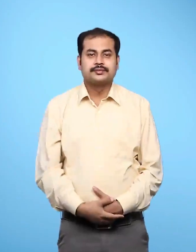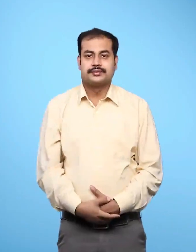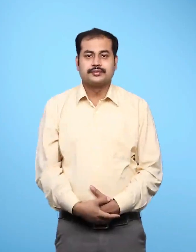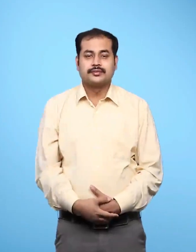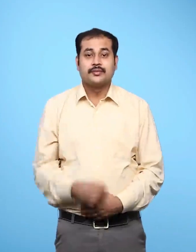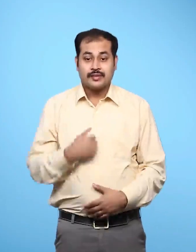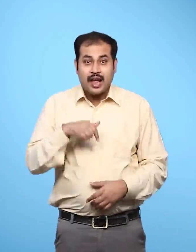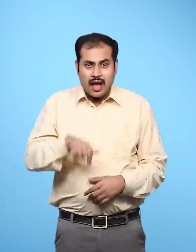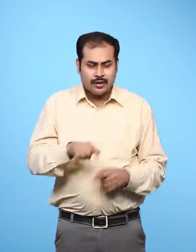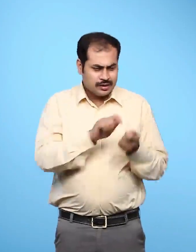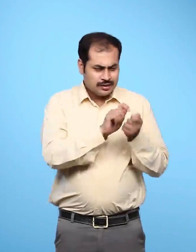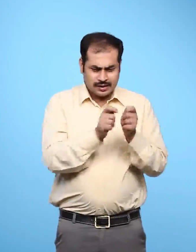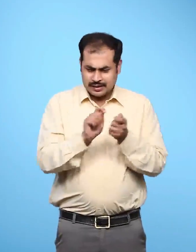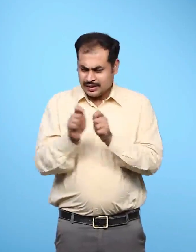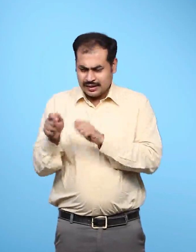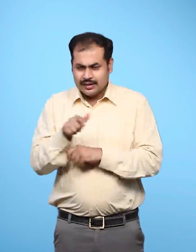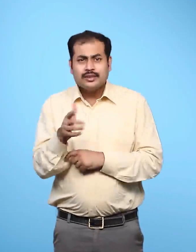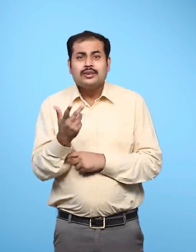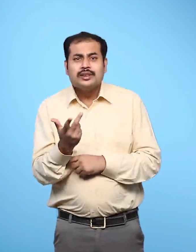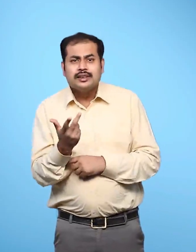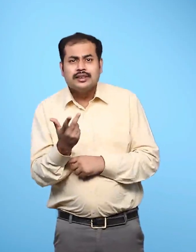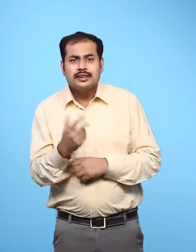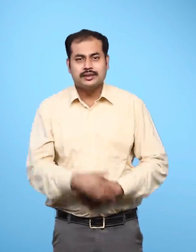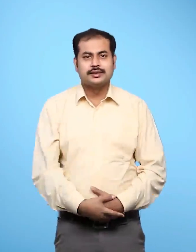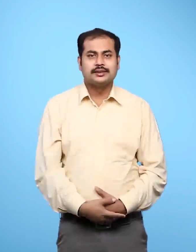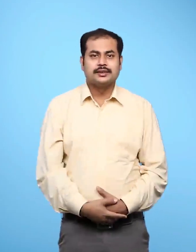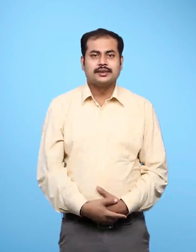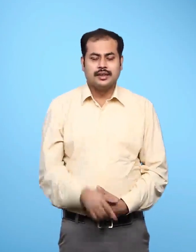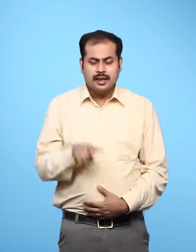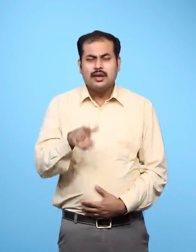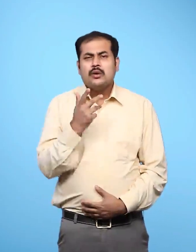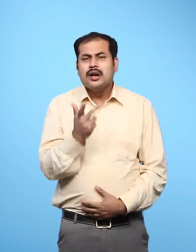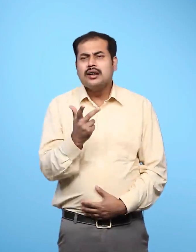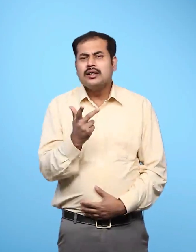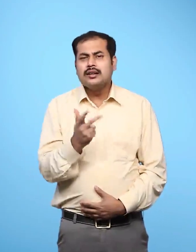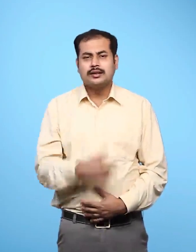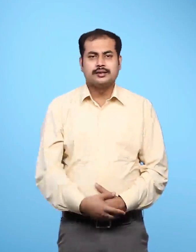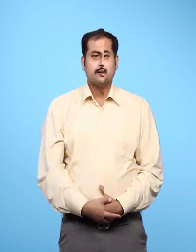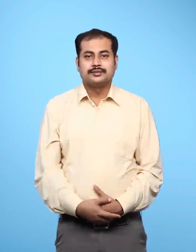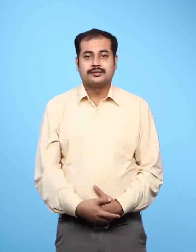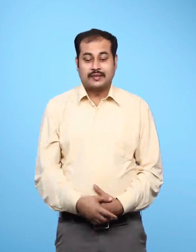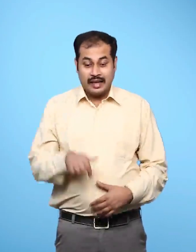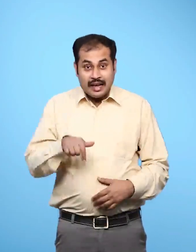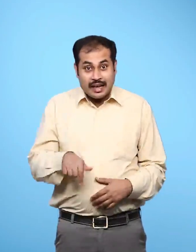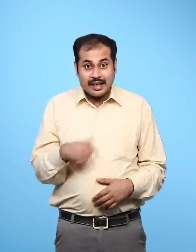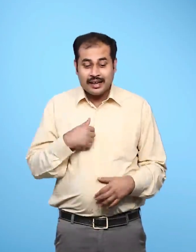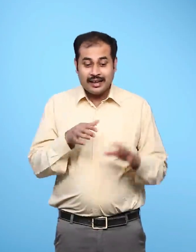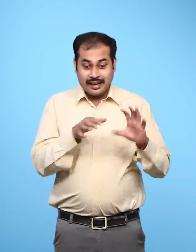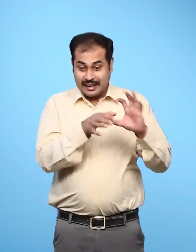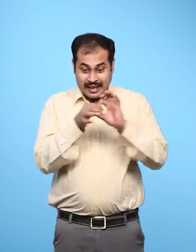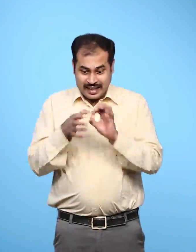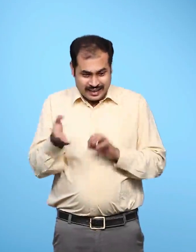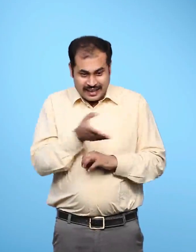What happens now? Why? Talk about it in the class.